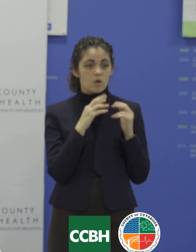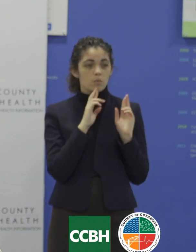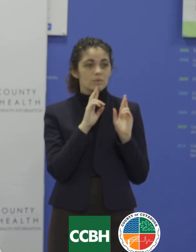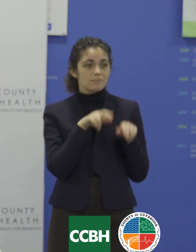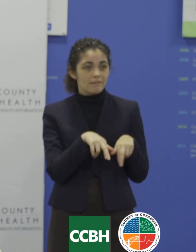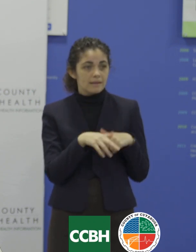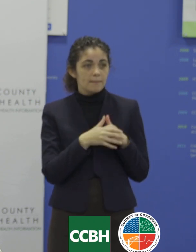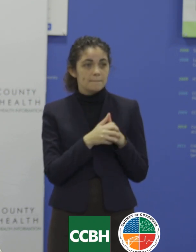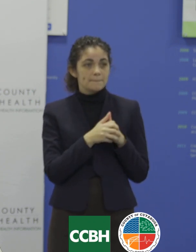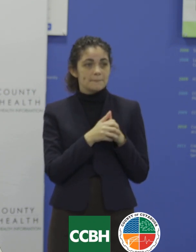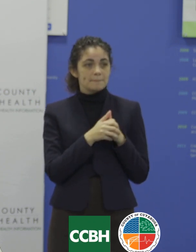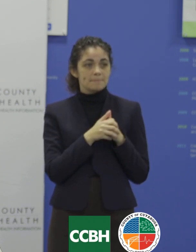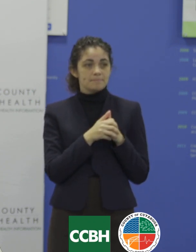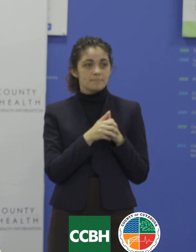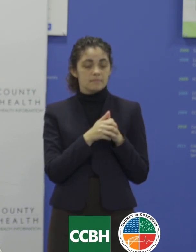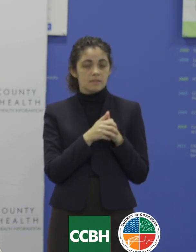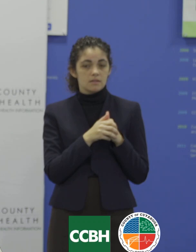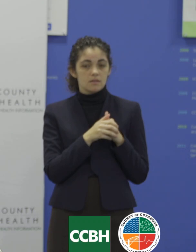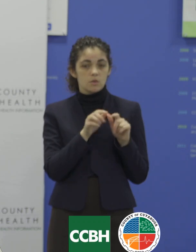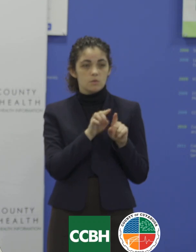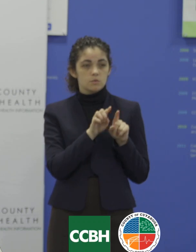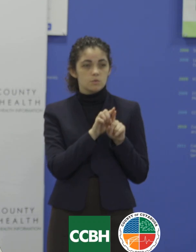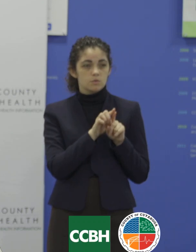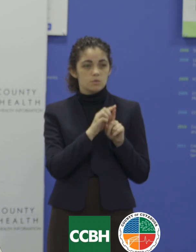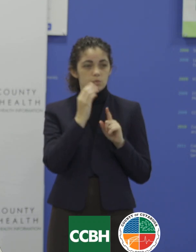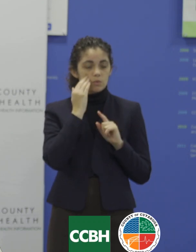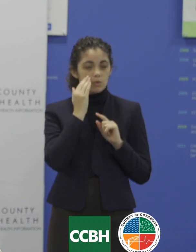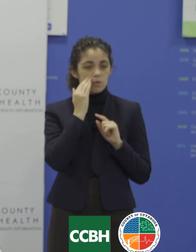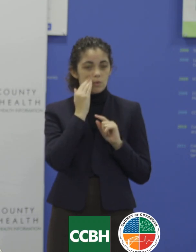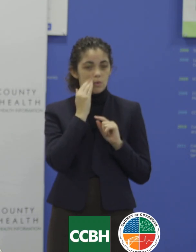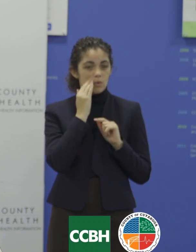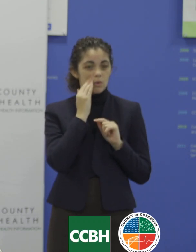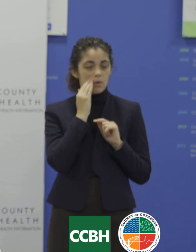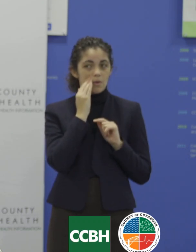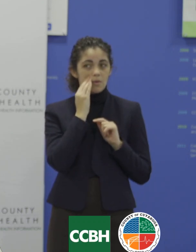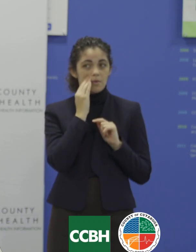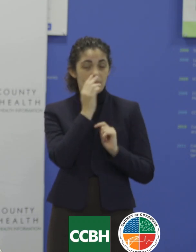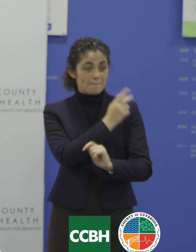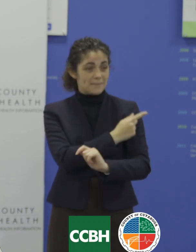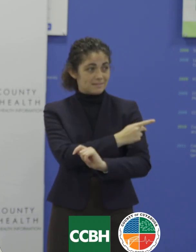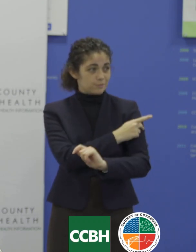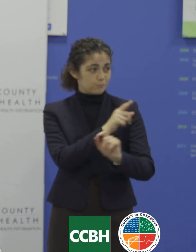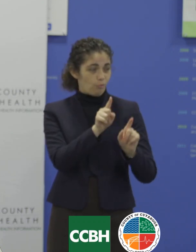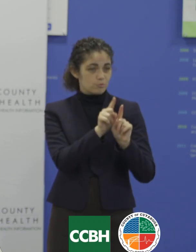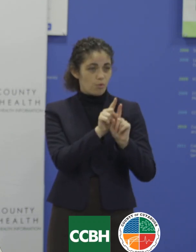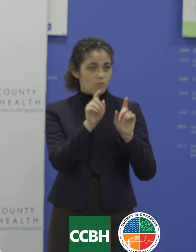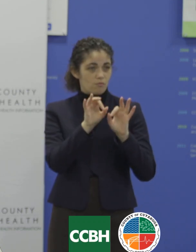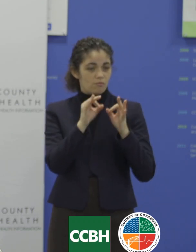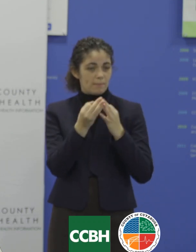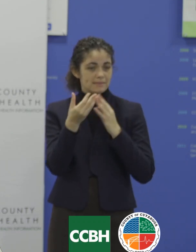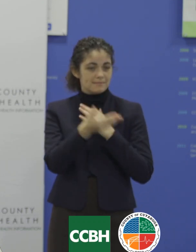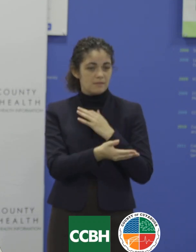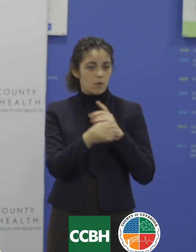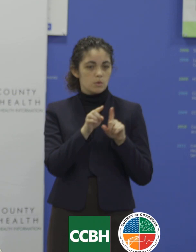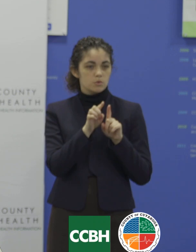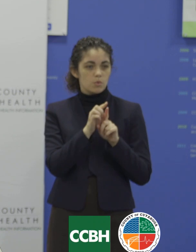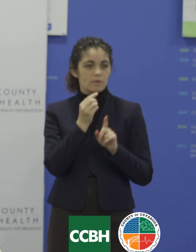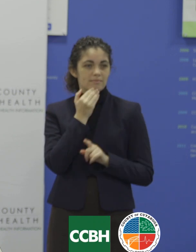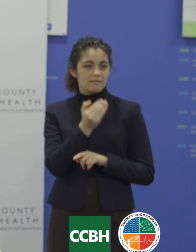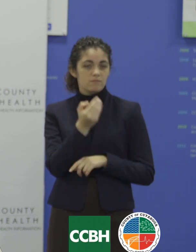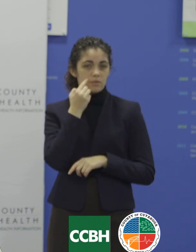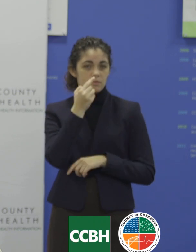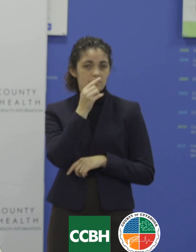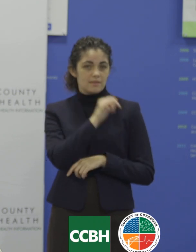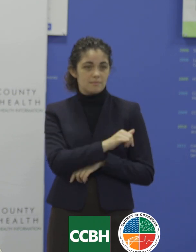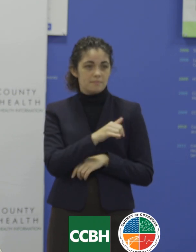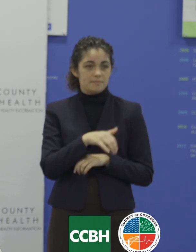responsive and certainly very considerate of the patients and the families in this process, and we appreciate that.